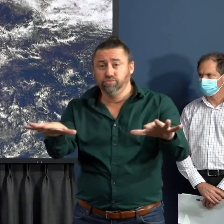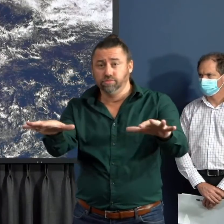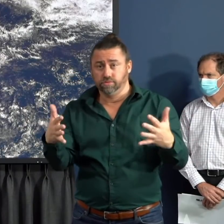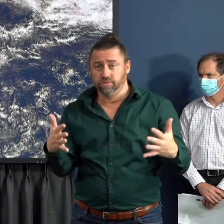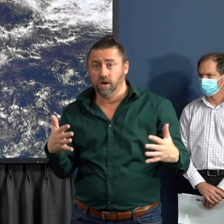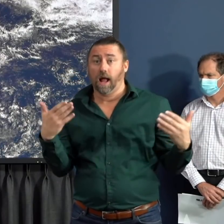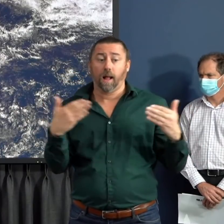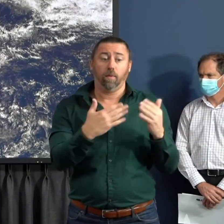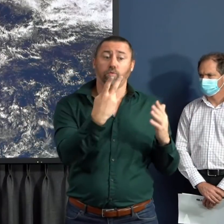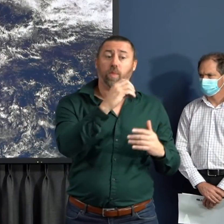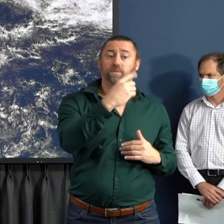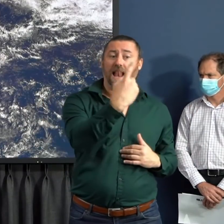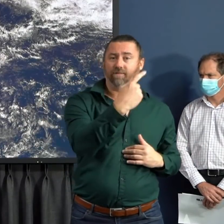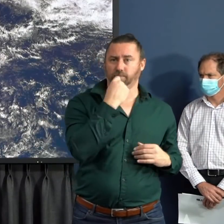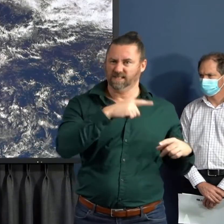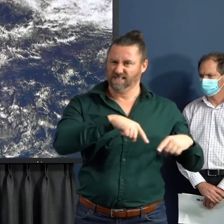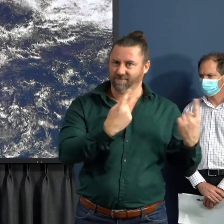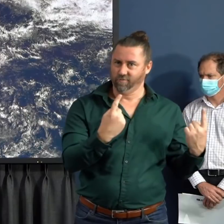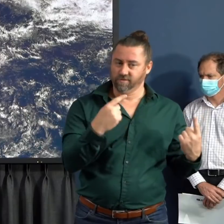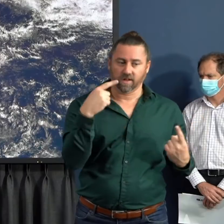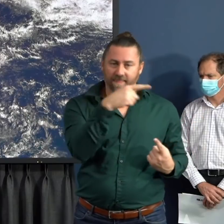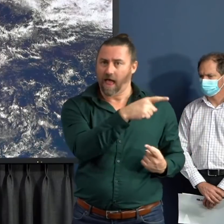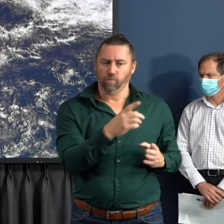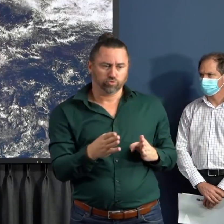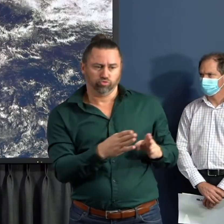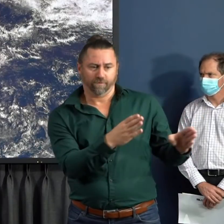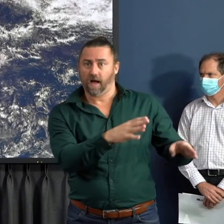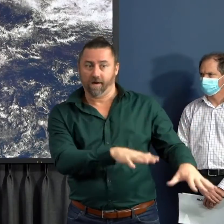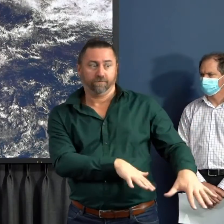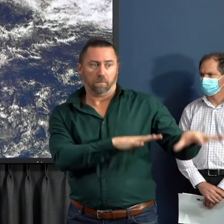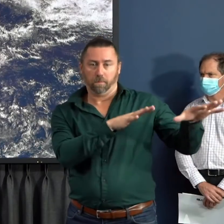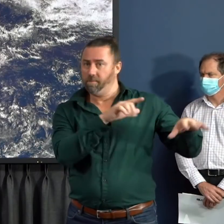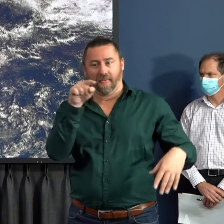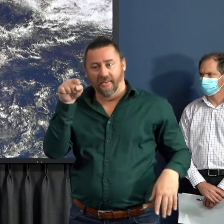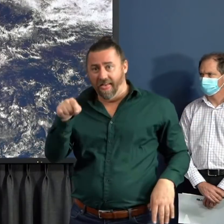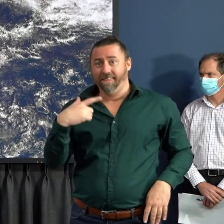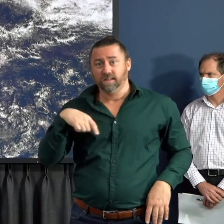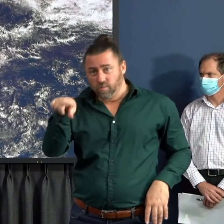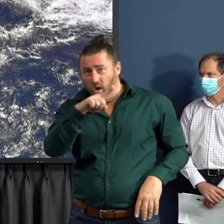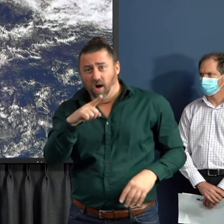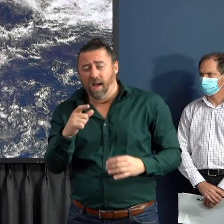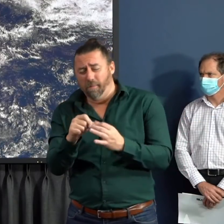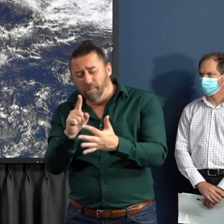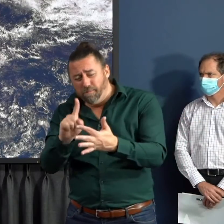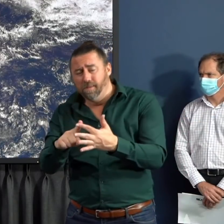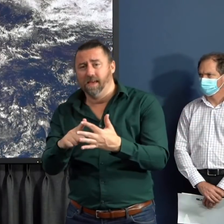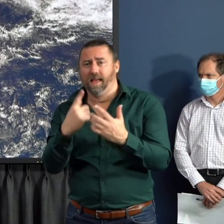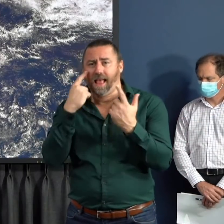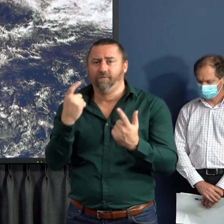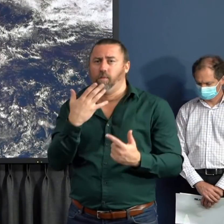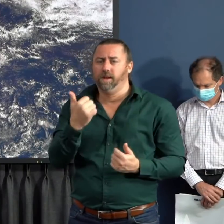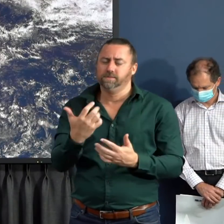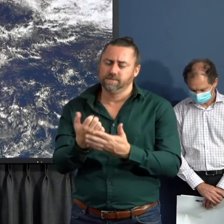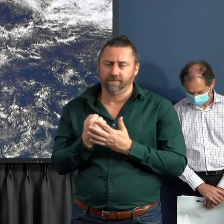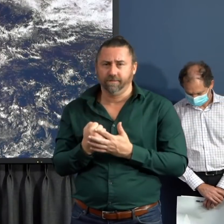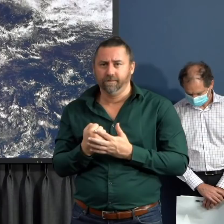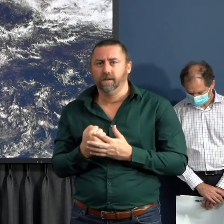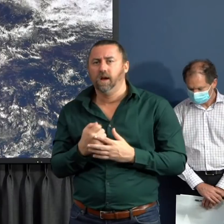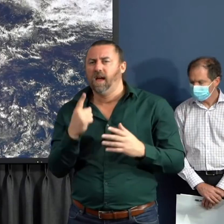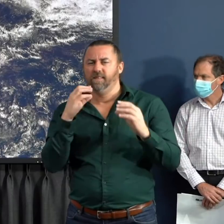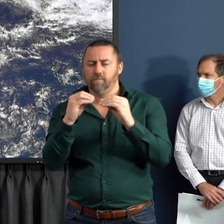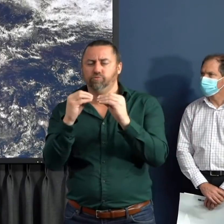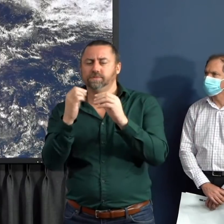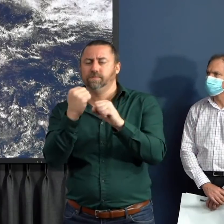in 2011, and that is exactly why people need to stay safe. At the Brisbane gauge of